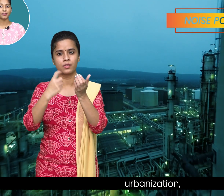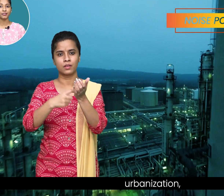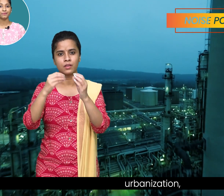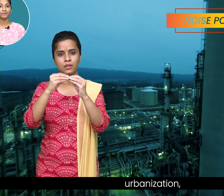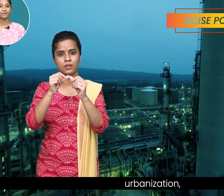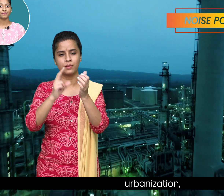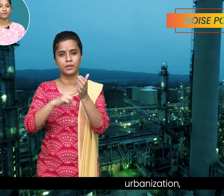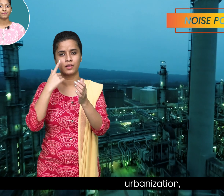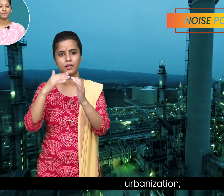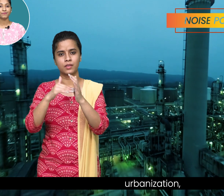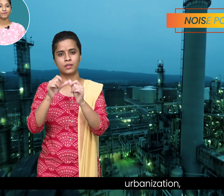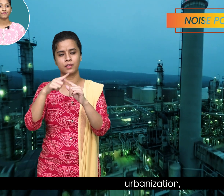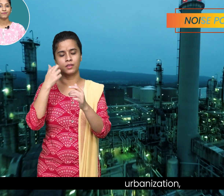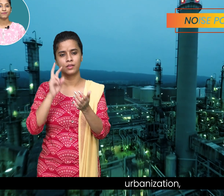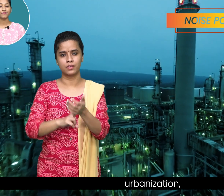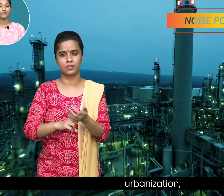urbanization,